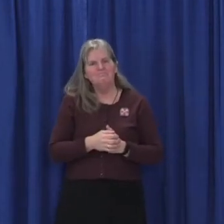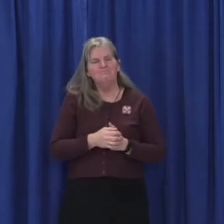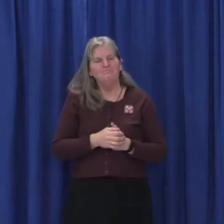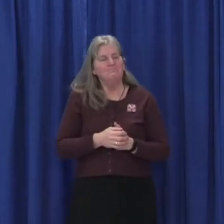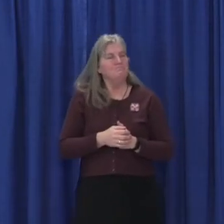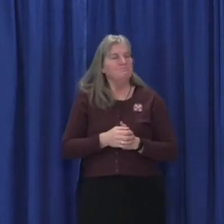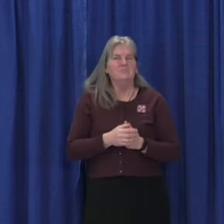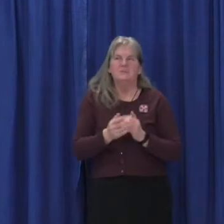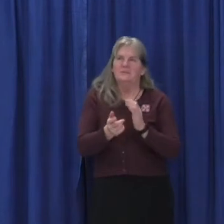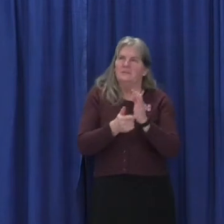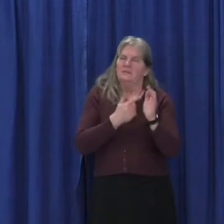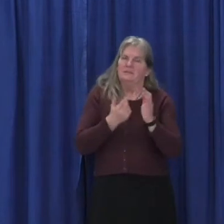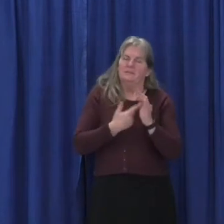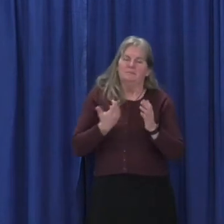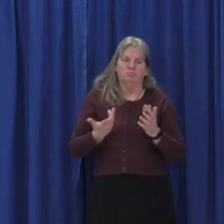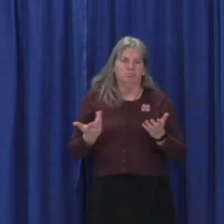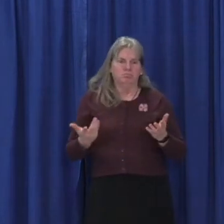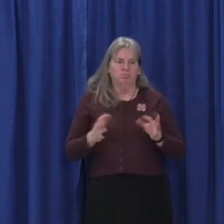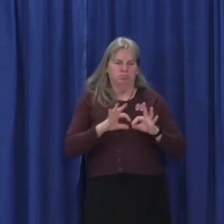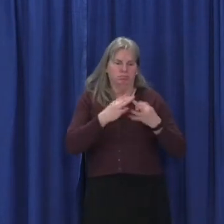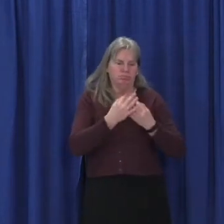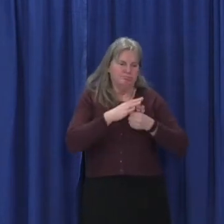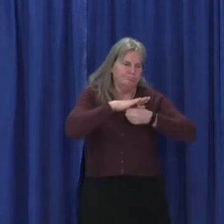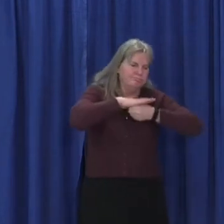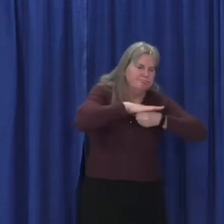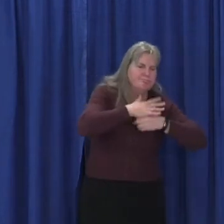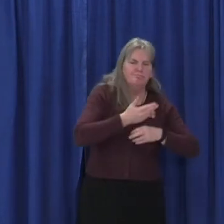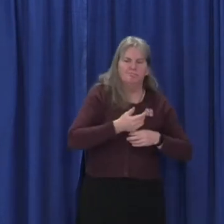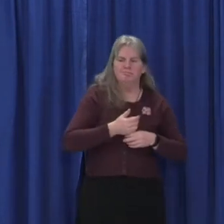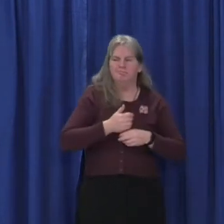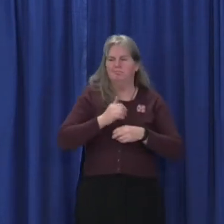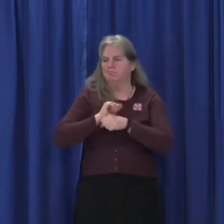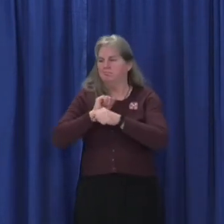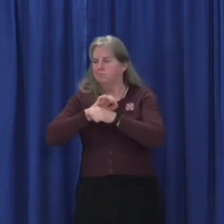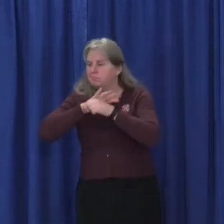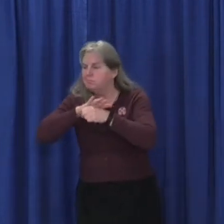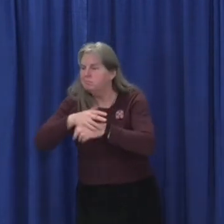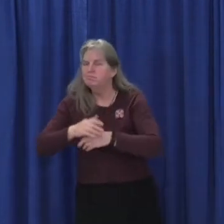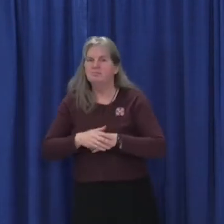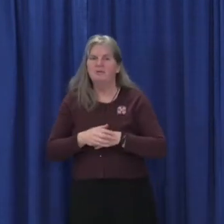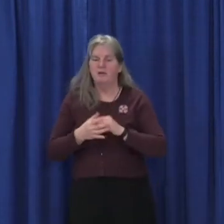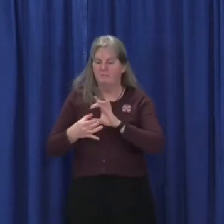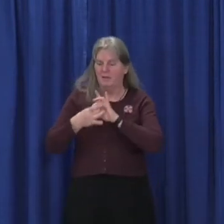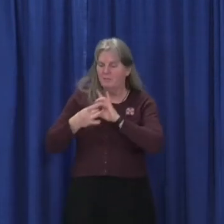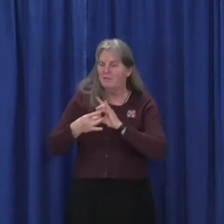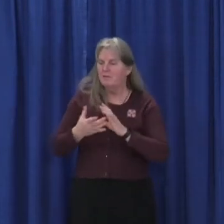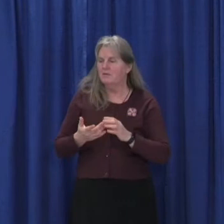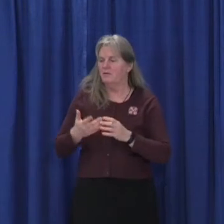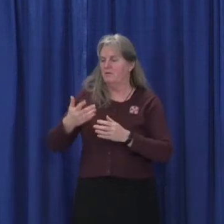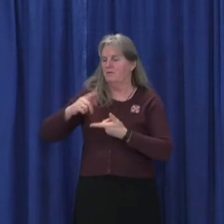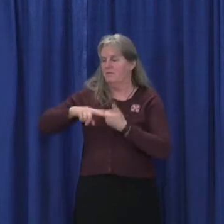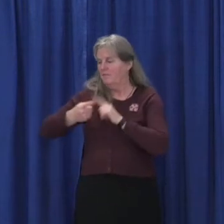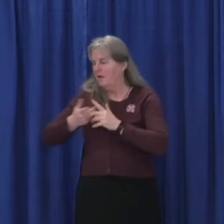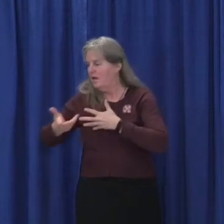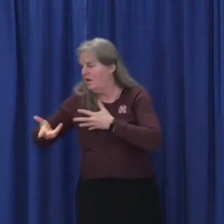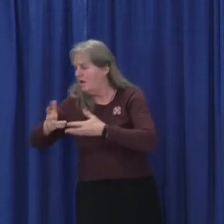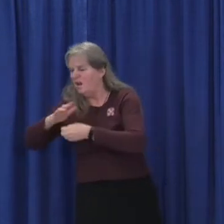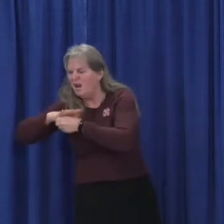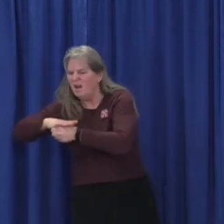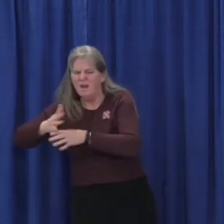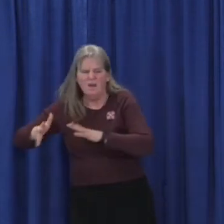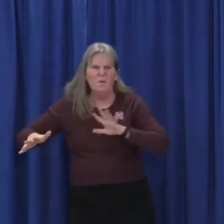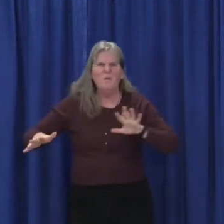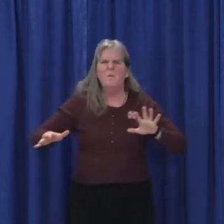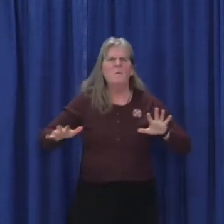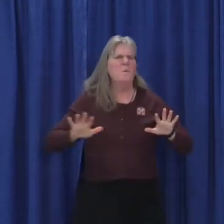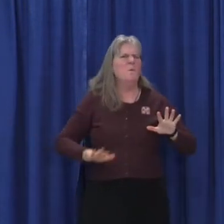At times, it's put pressure on our family, on your job, maybe on your relationship with friends. This may